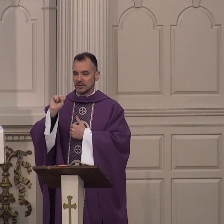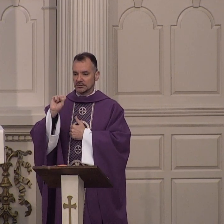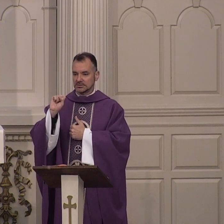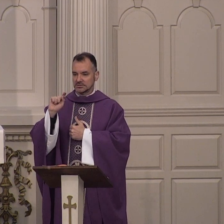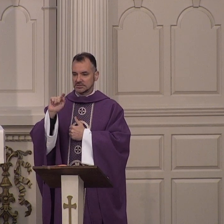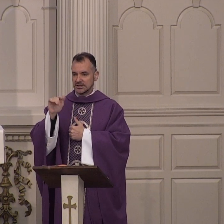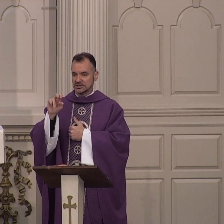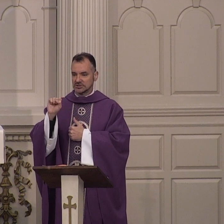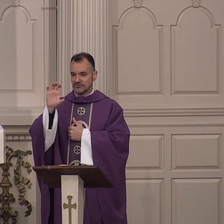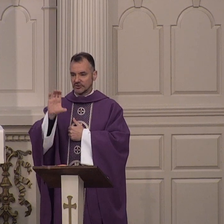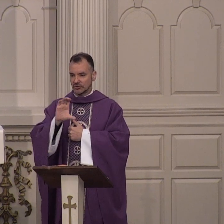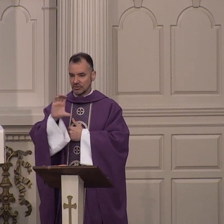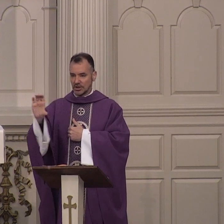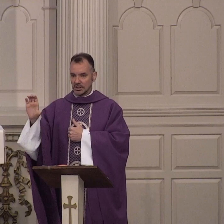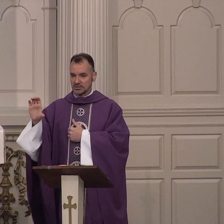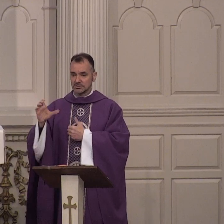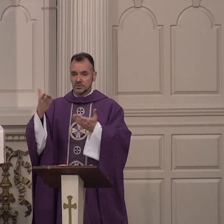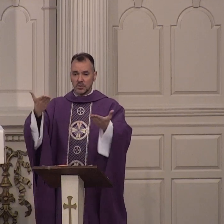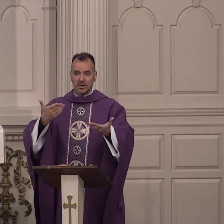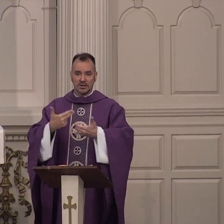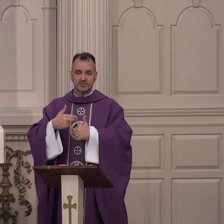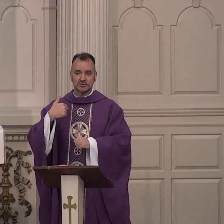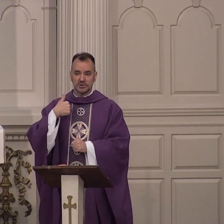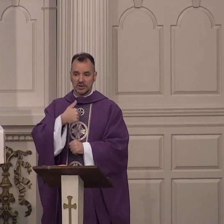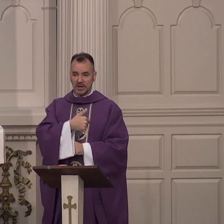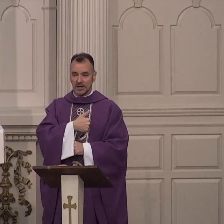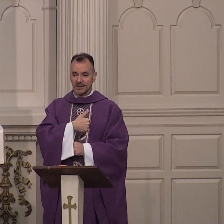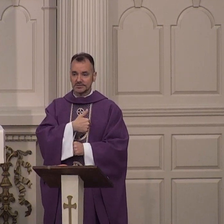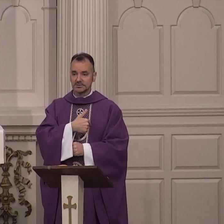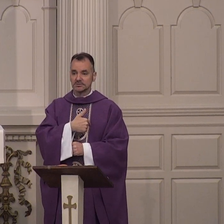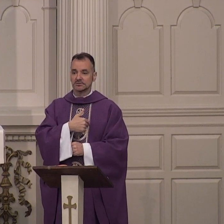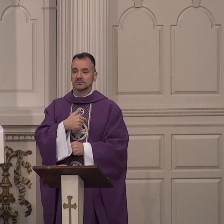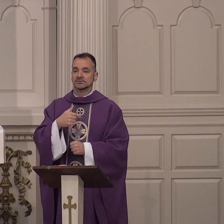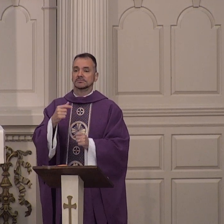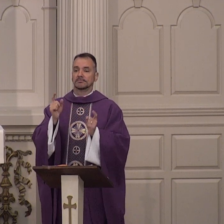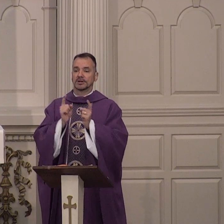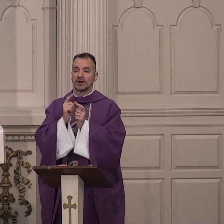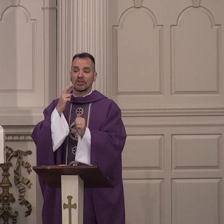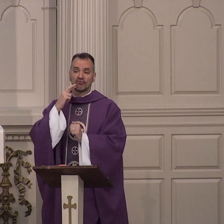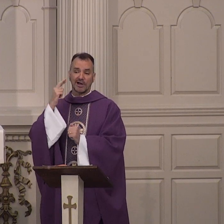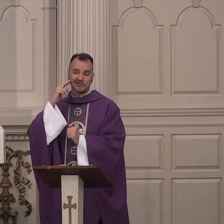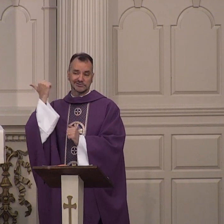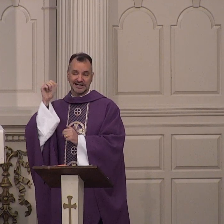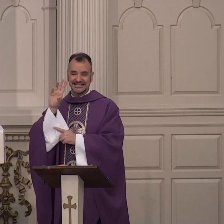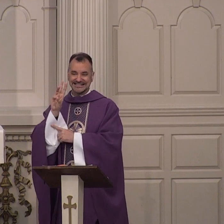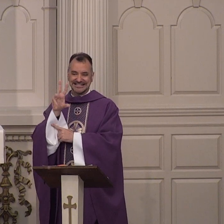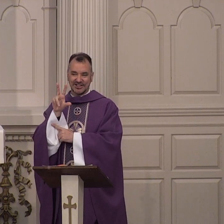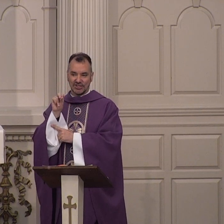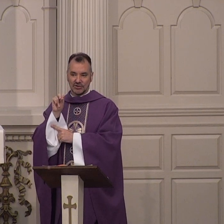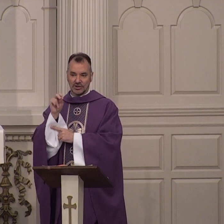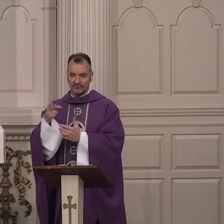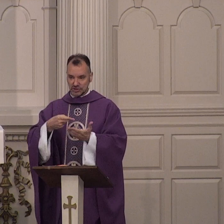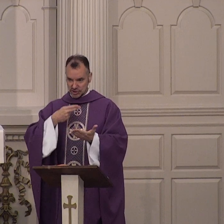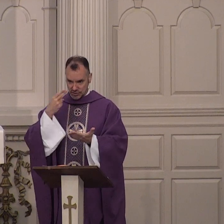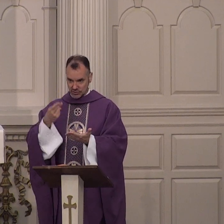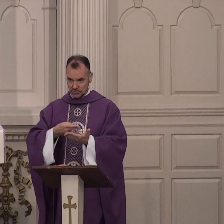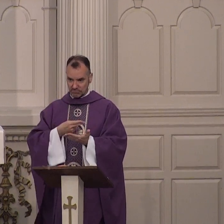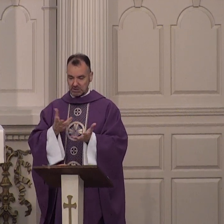tomorrow night we will be having soup and Stations of the Cross. You're welcome to join us. We'll be meeting at the rectory at 6:30 for